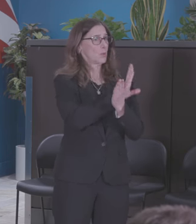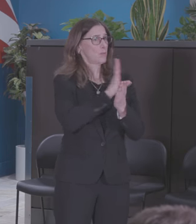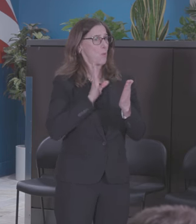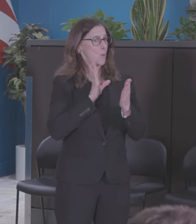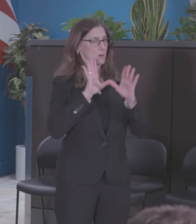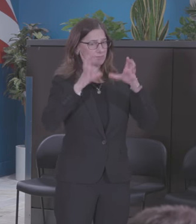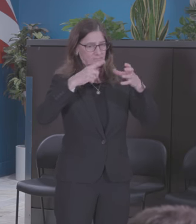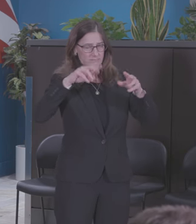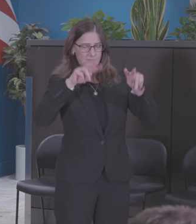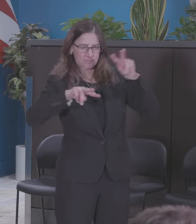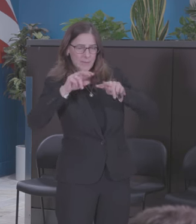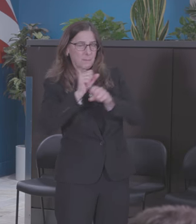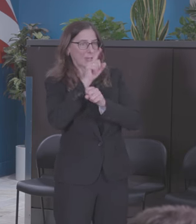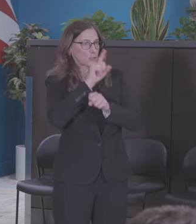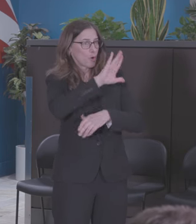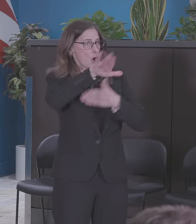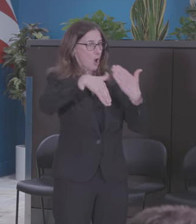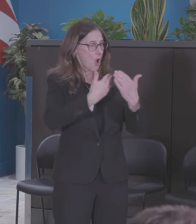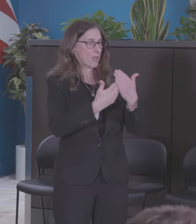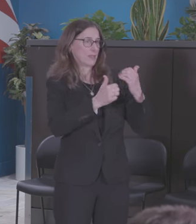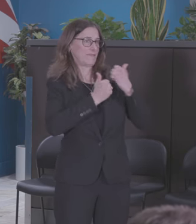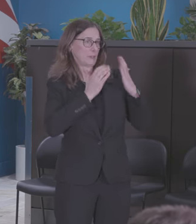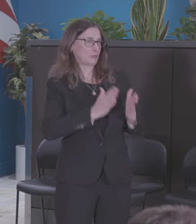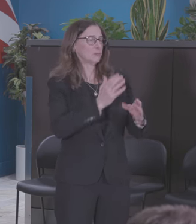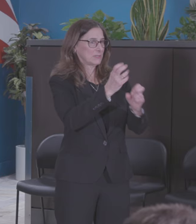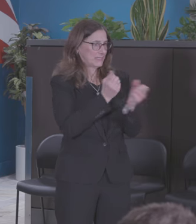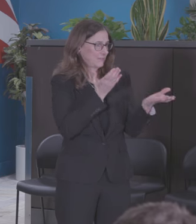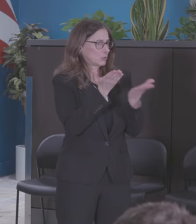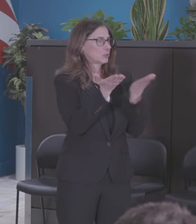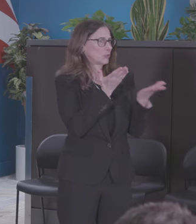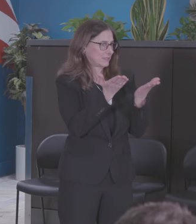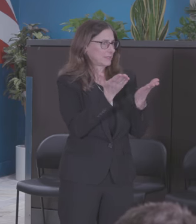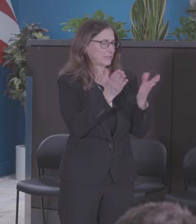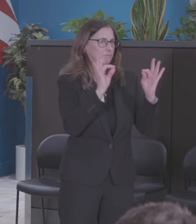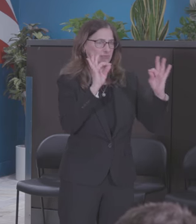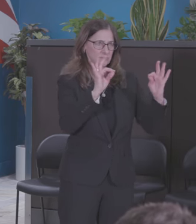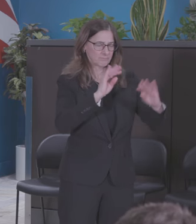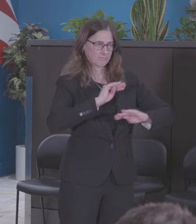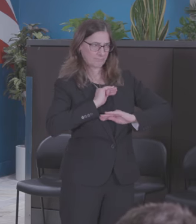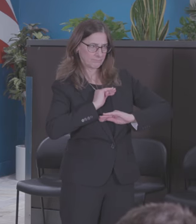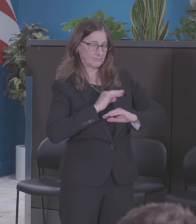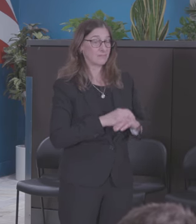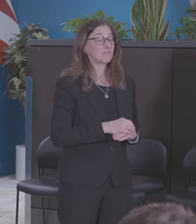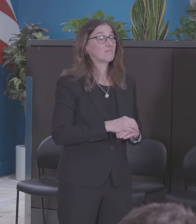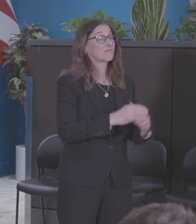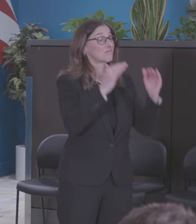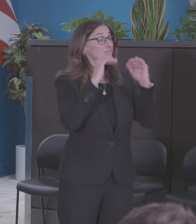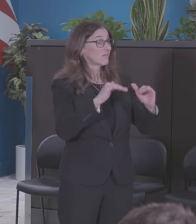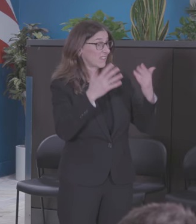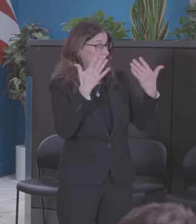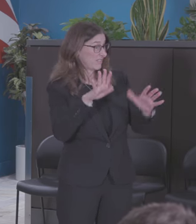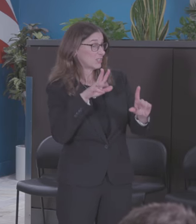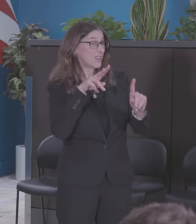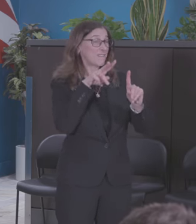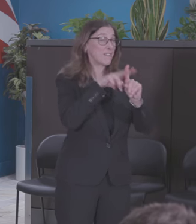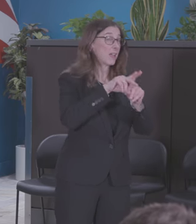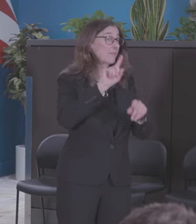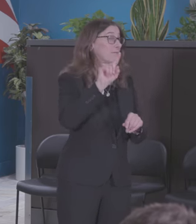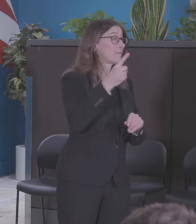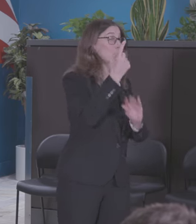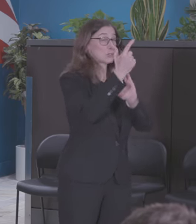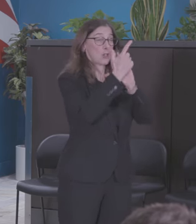to. And we filed the HERO Act, the most comprehensive veteran services legislation in over 20